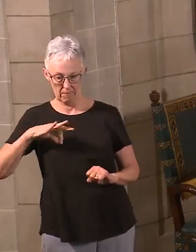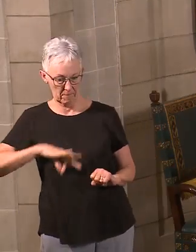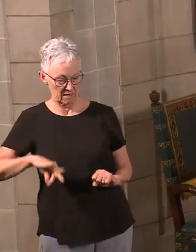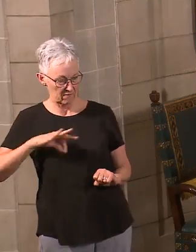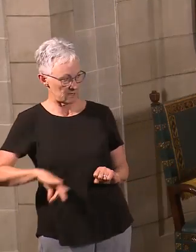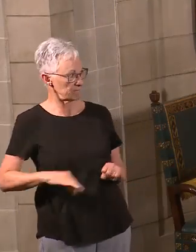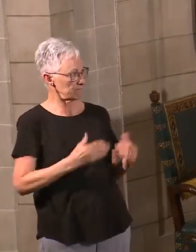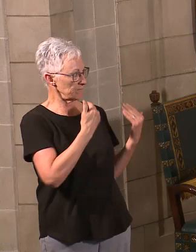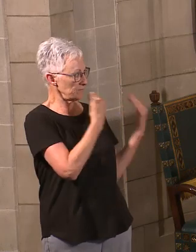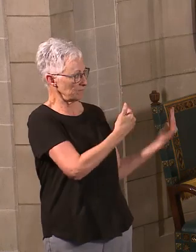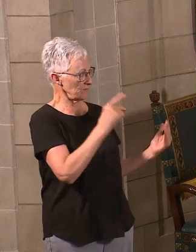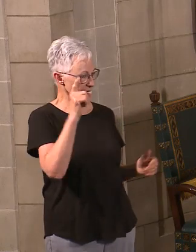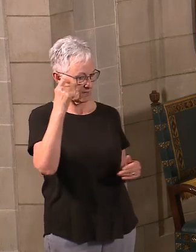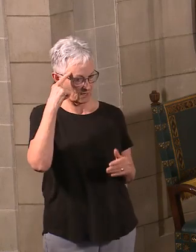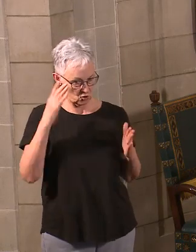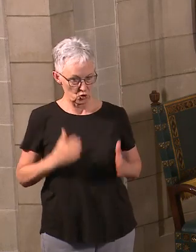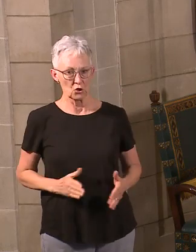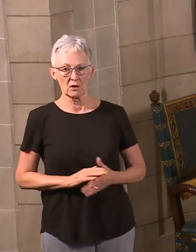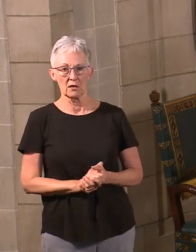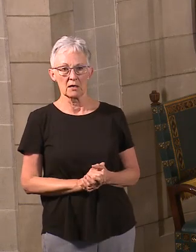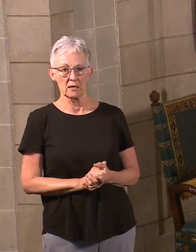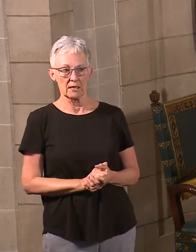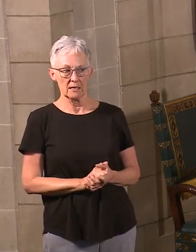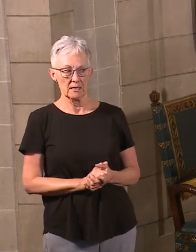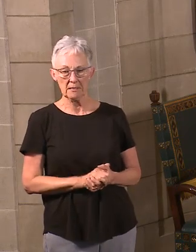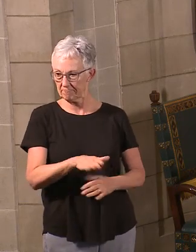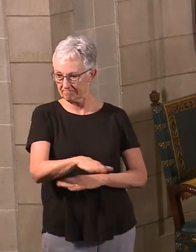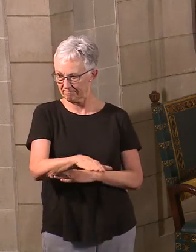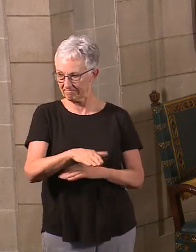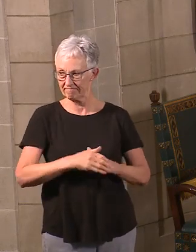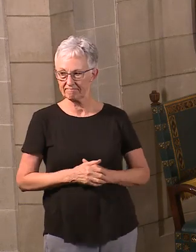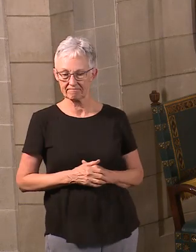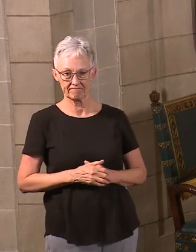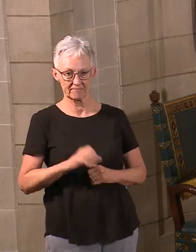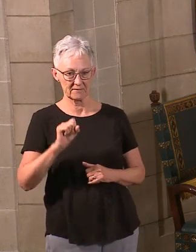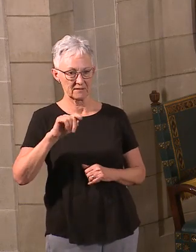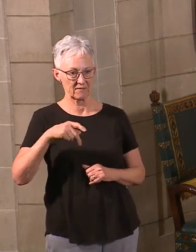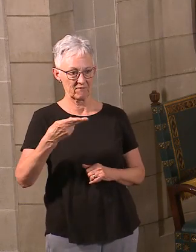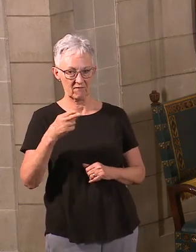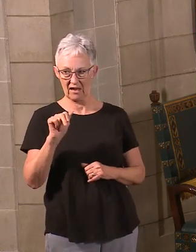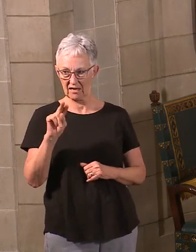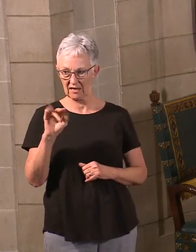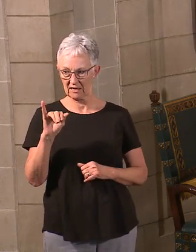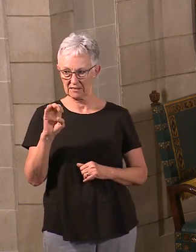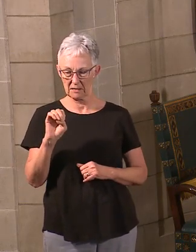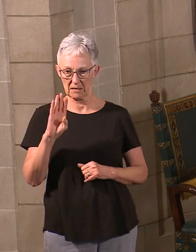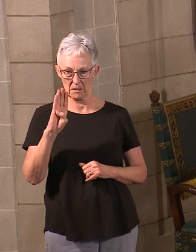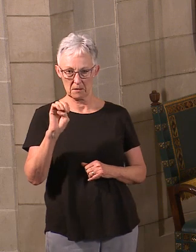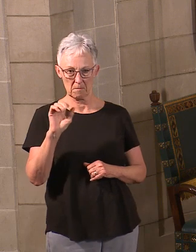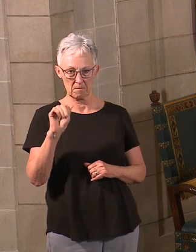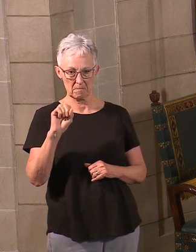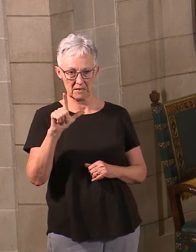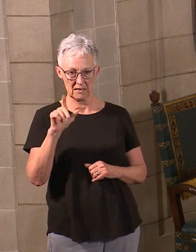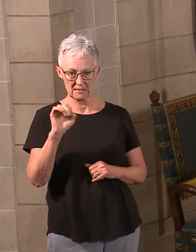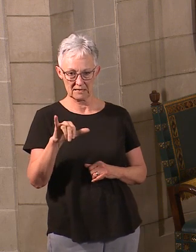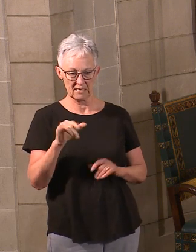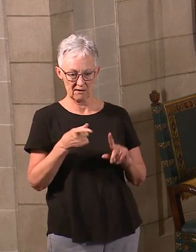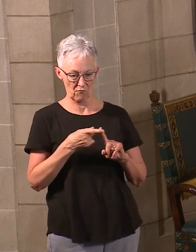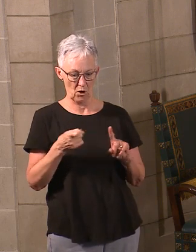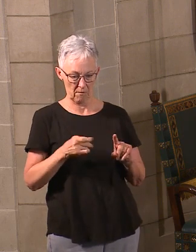Thank you, Governor. Good afternoon. I'm Stephanie Beasley, as noted, from CFS, and I want to talk